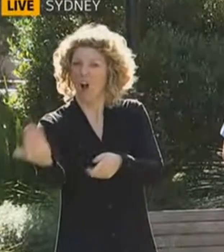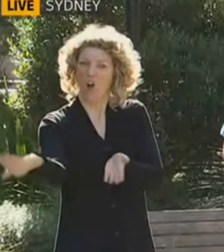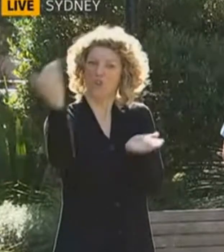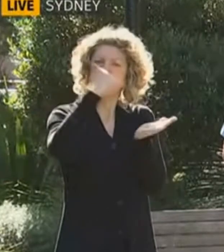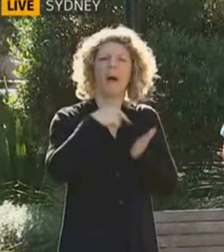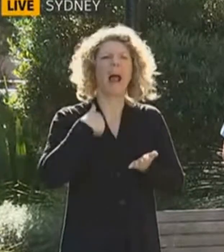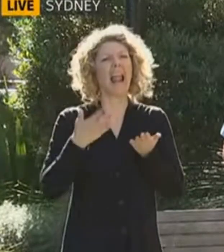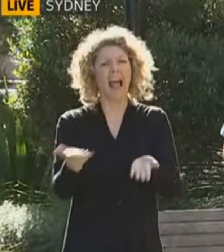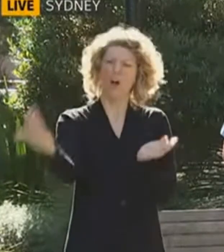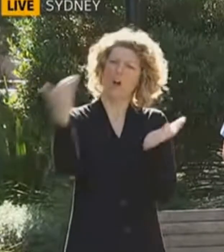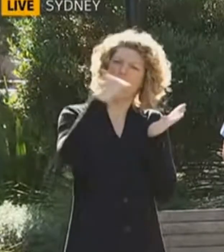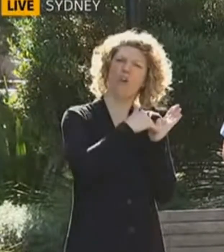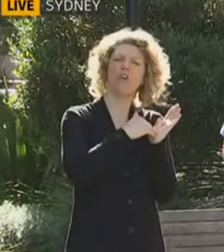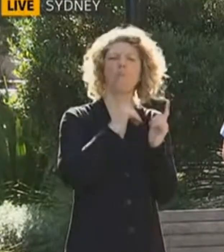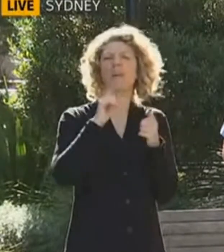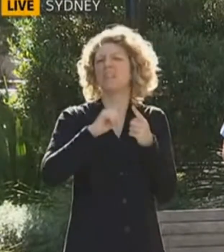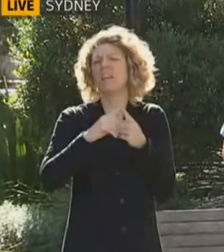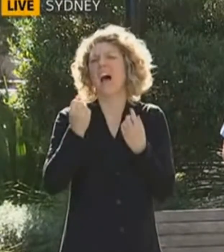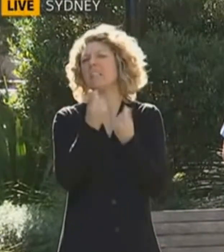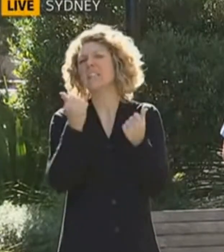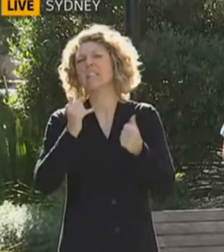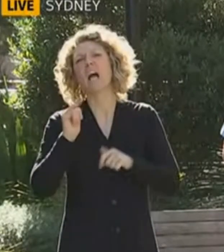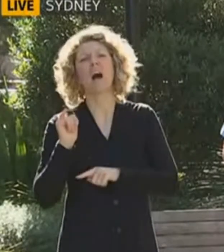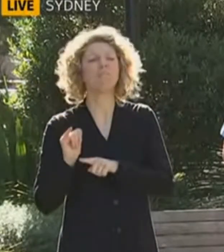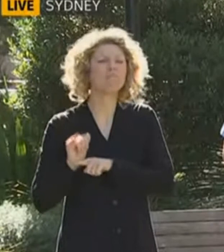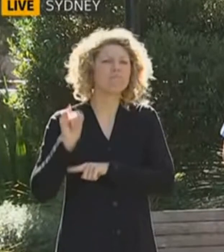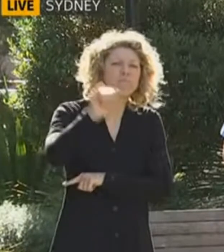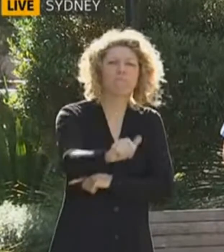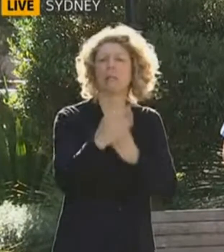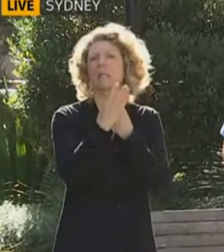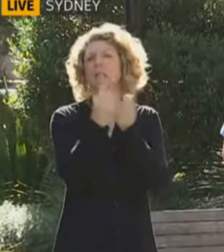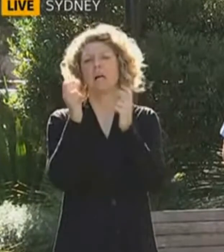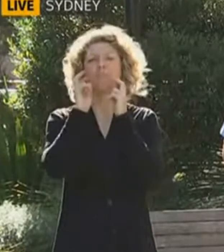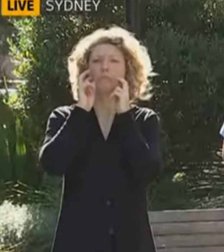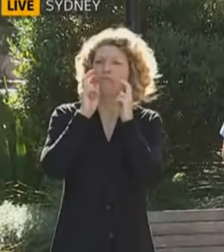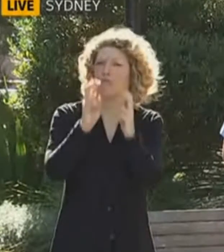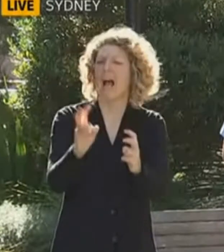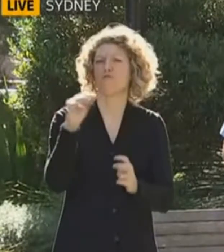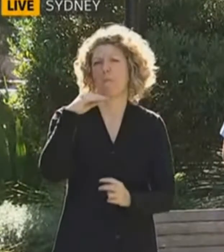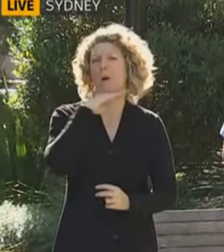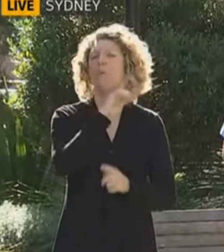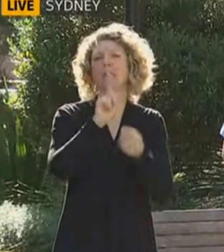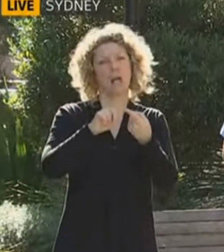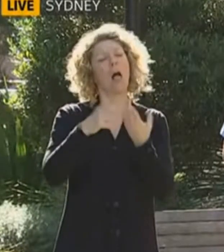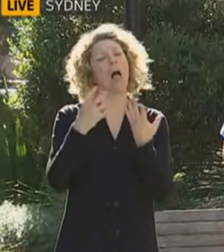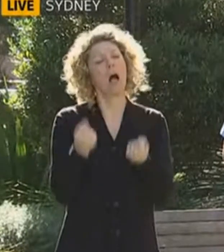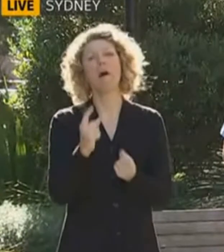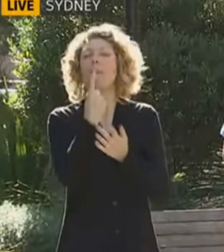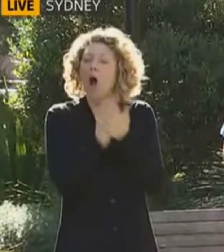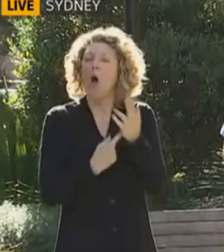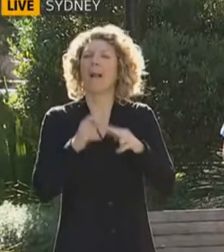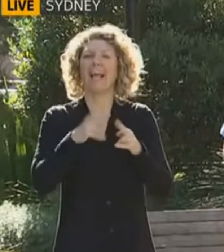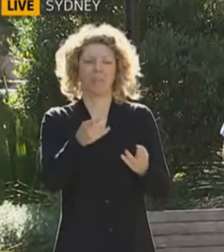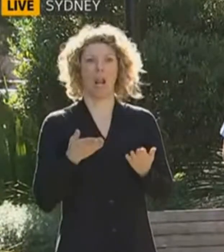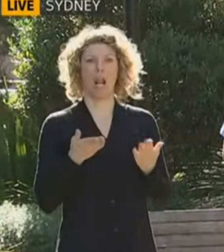reason, we do anticipate there'll still be flights and obviously passenger train services, but only for those who've got permits and only for